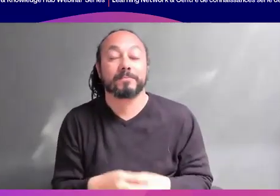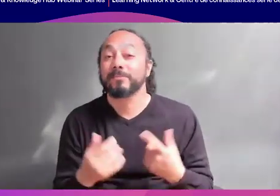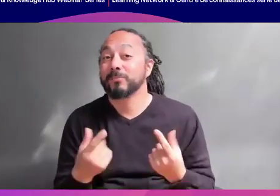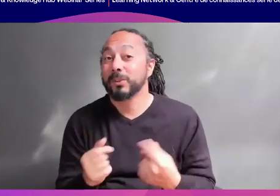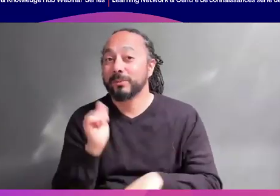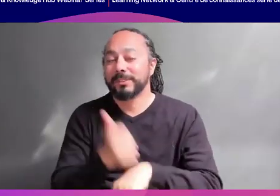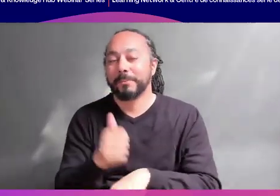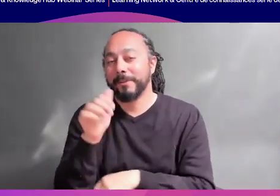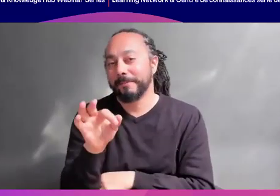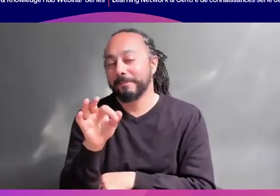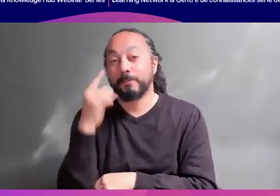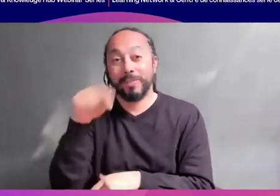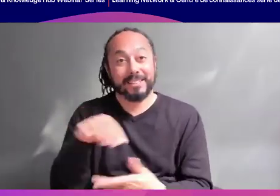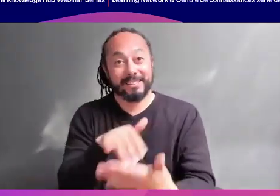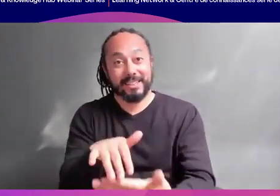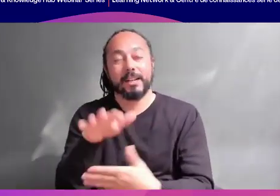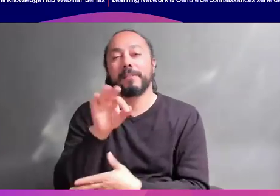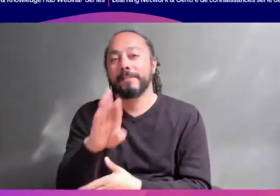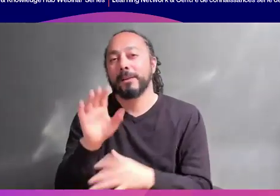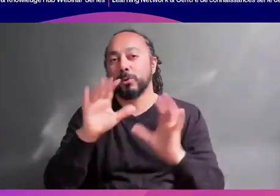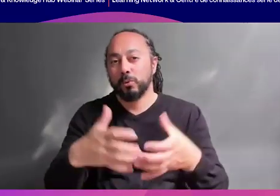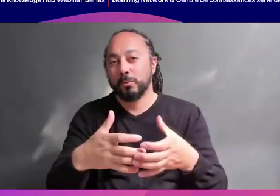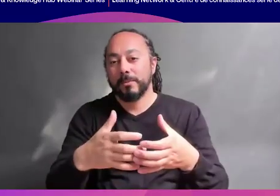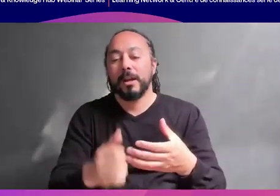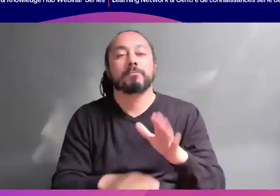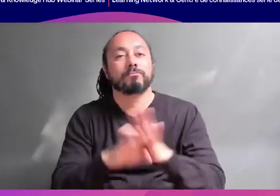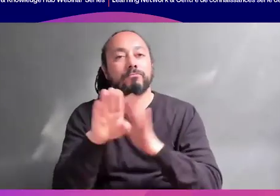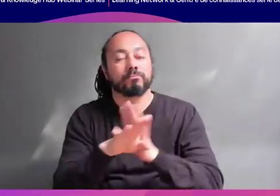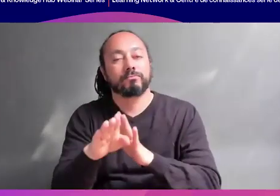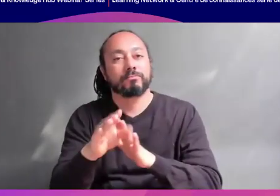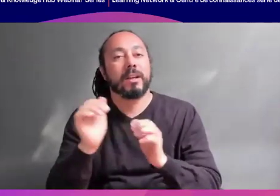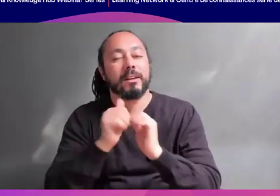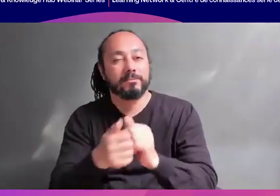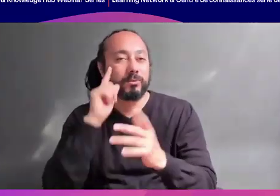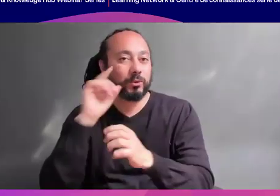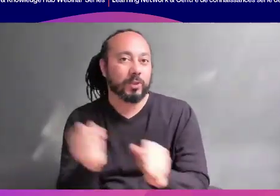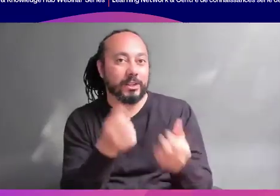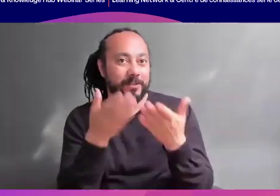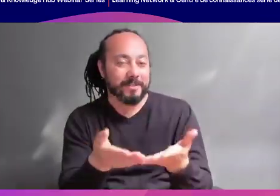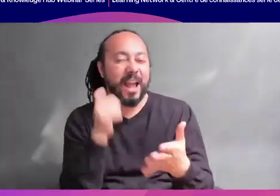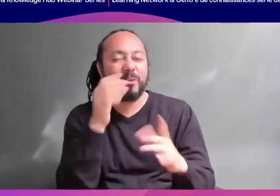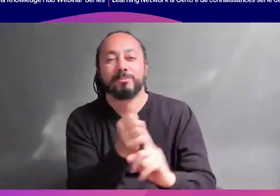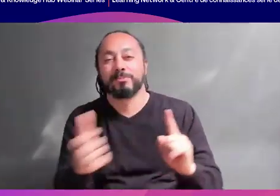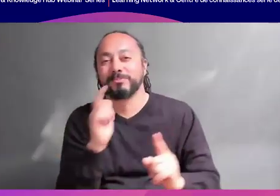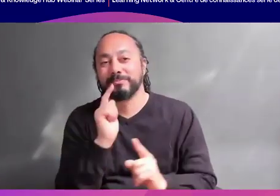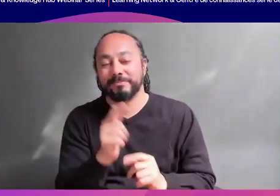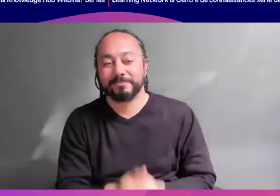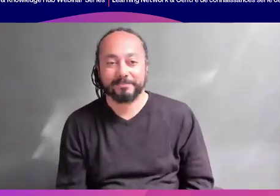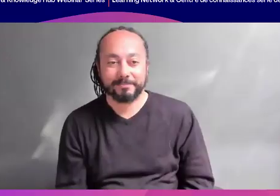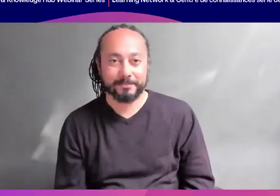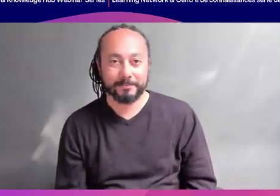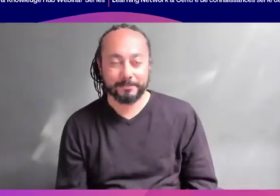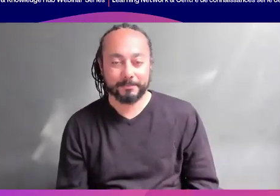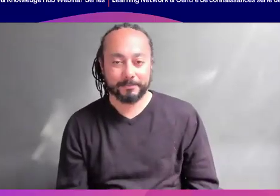group and applied our healthy social environment strategies. A little bit more on this in a bit. Second, we train